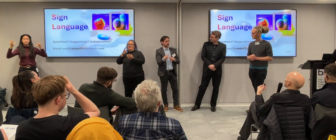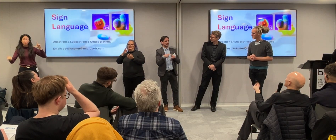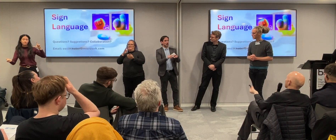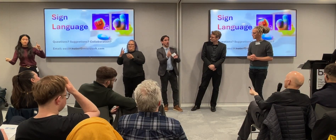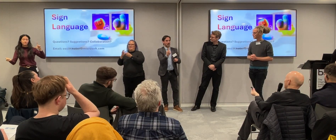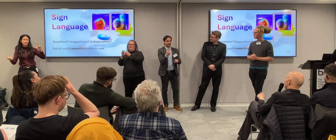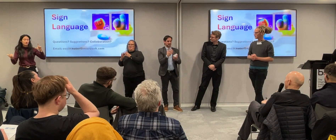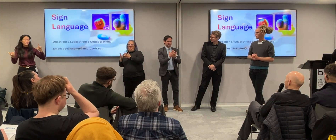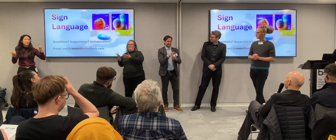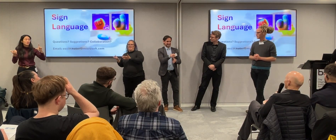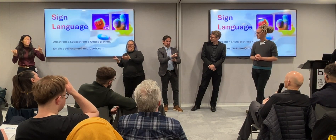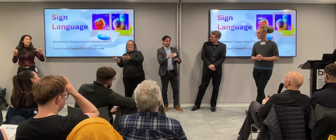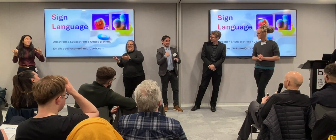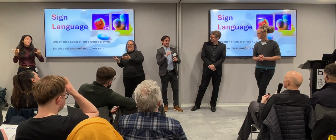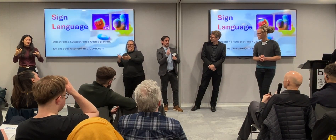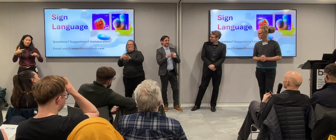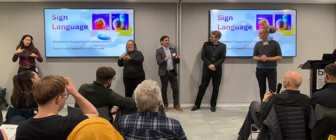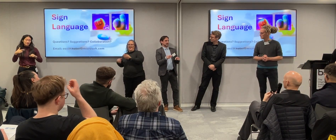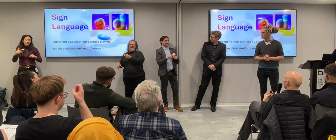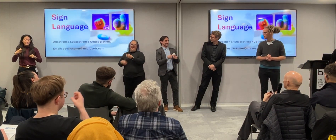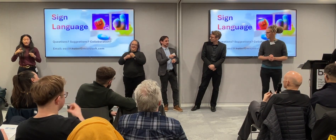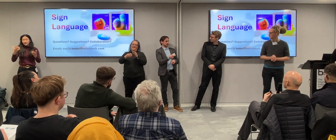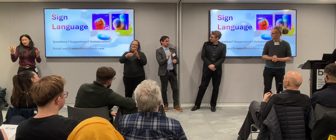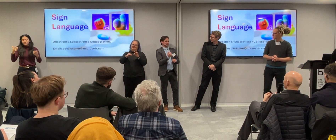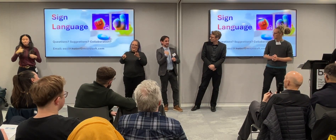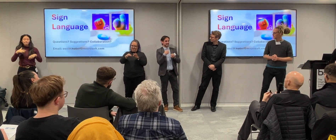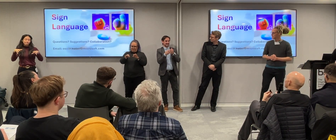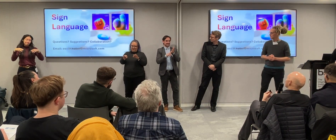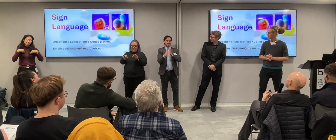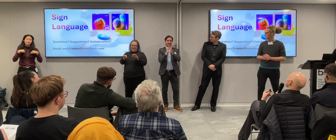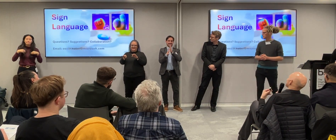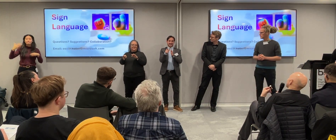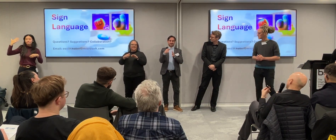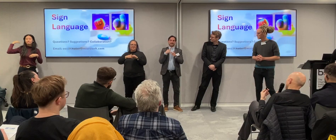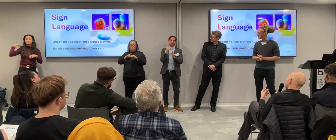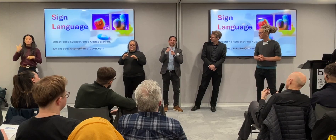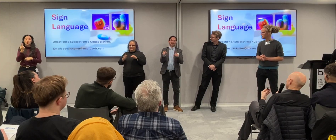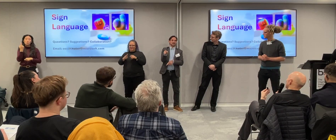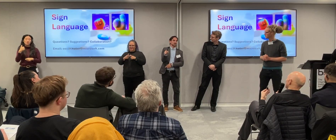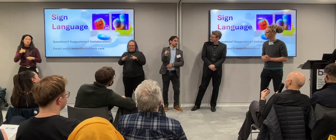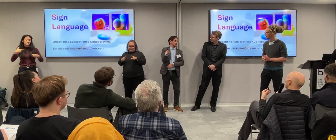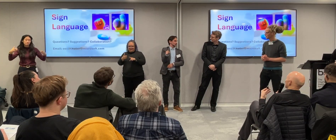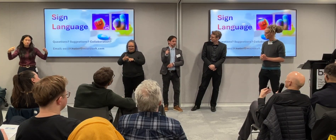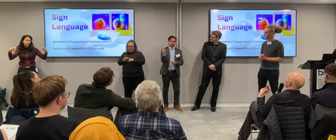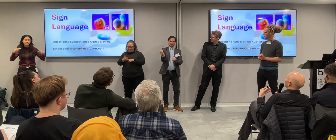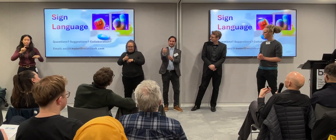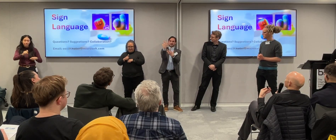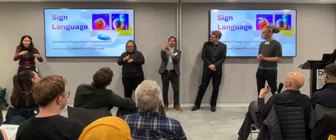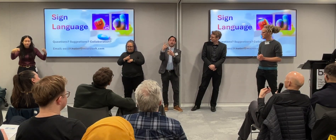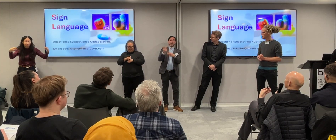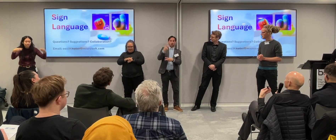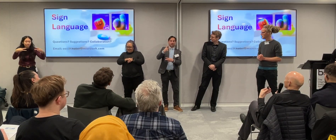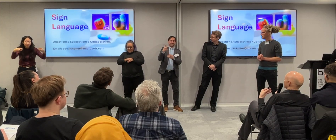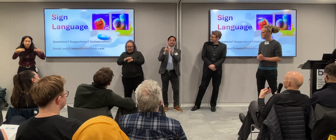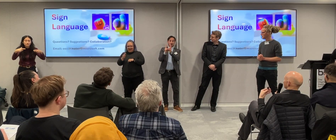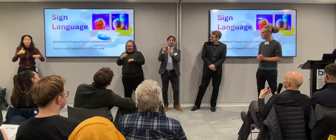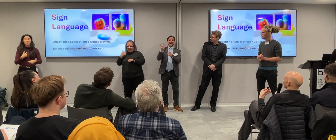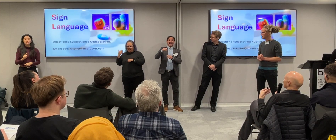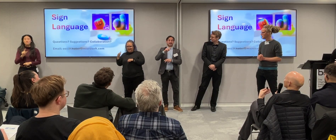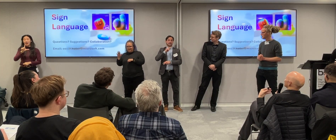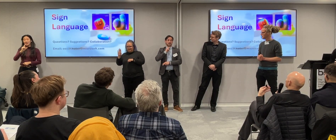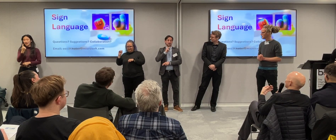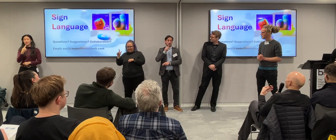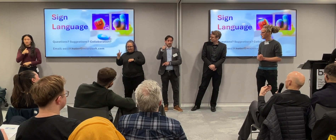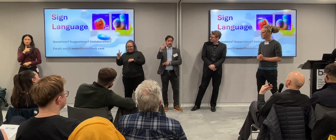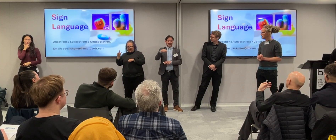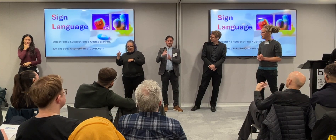so I always end up adding the captions. And of course, my first language isn't English. So what I don't want is the BSL